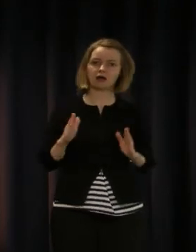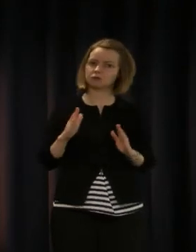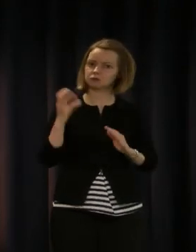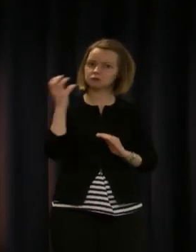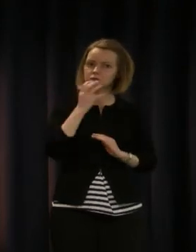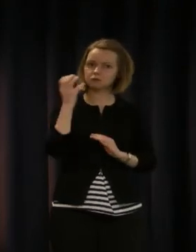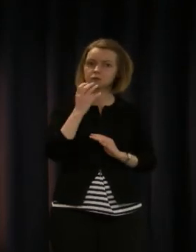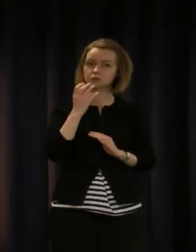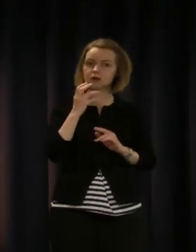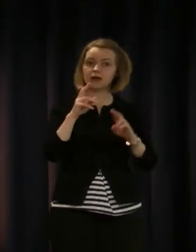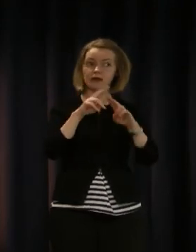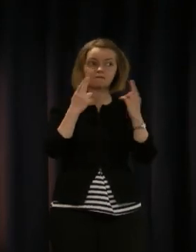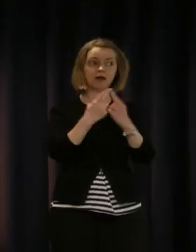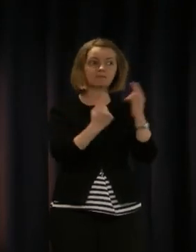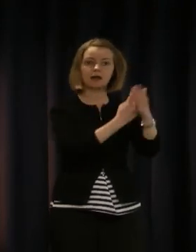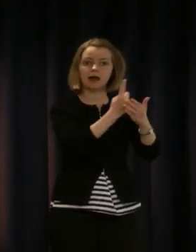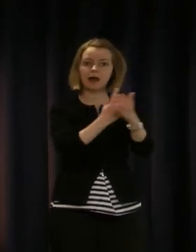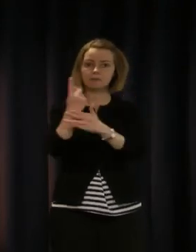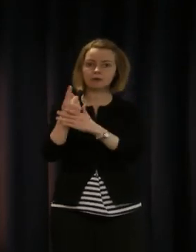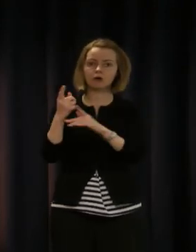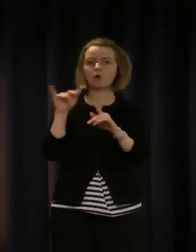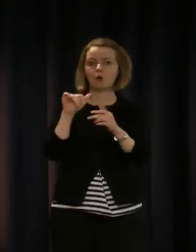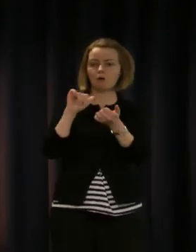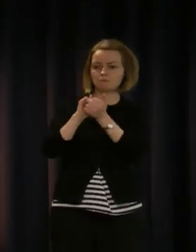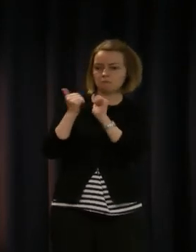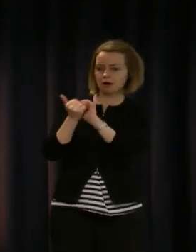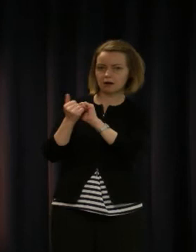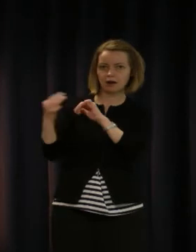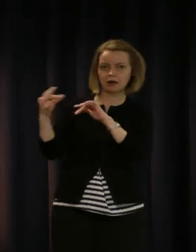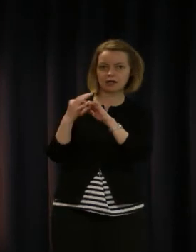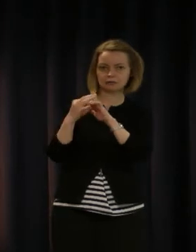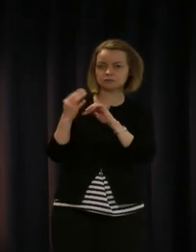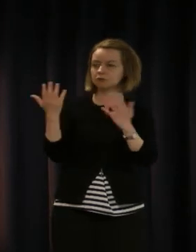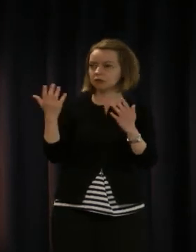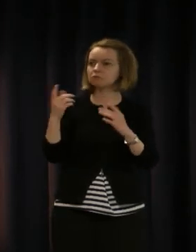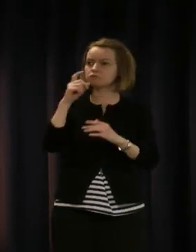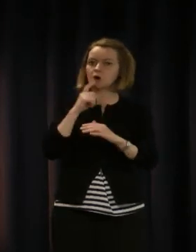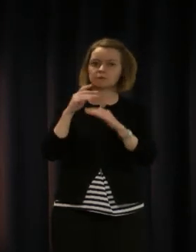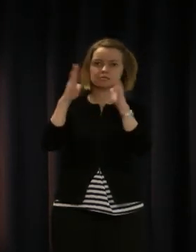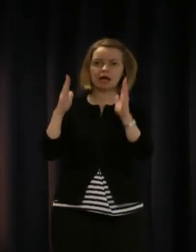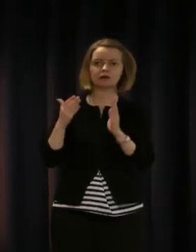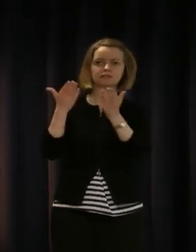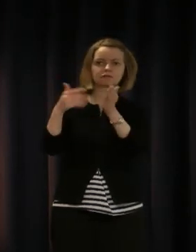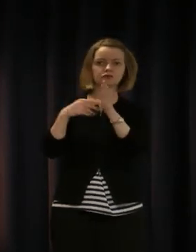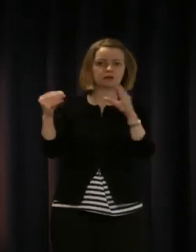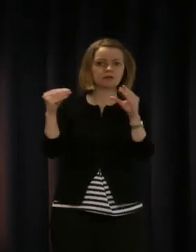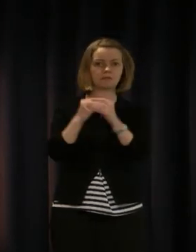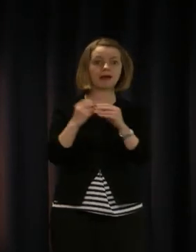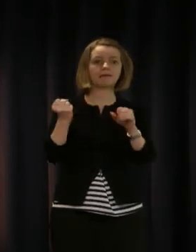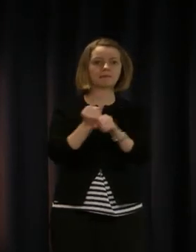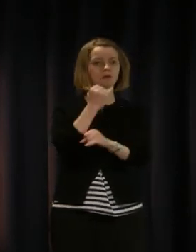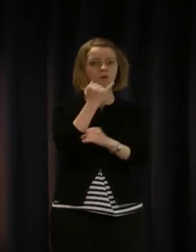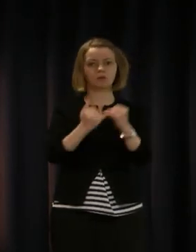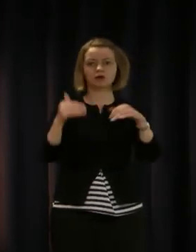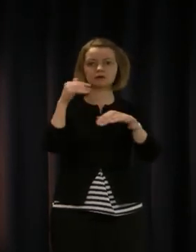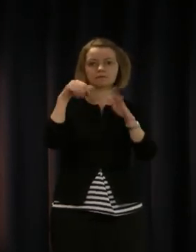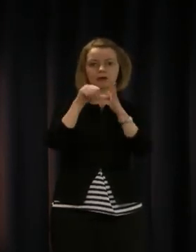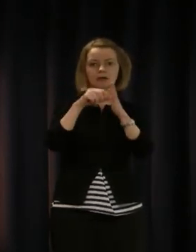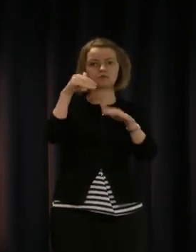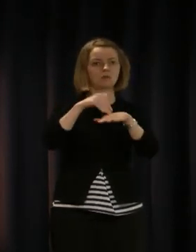families, amongst partners, that can cause ongoing financial issues that we often see.